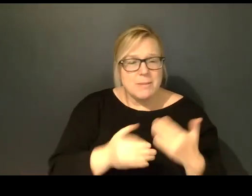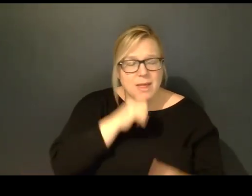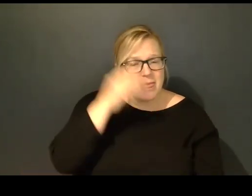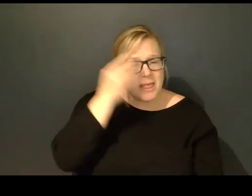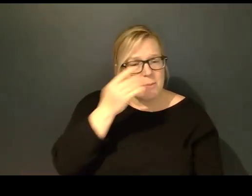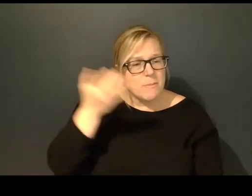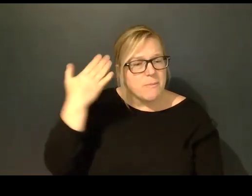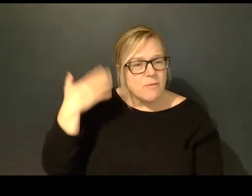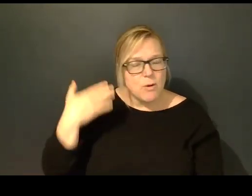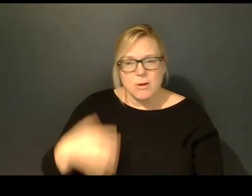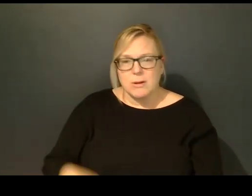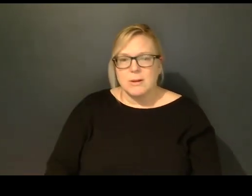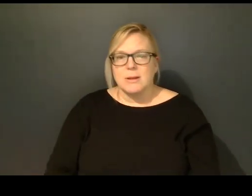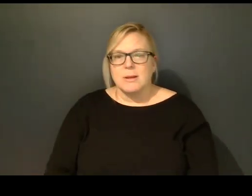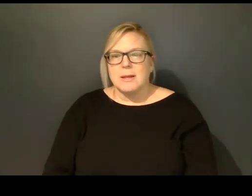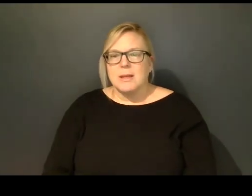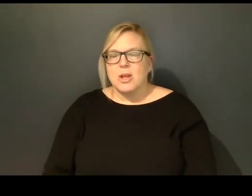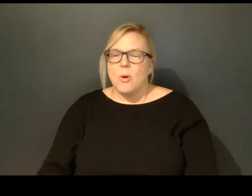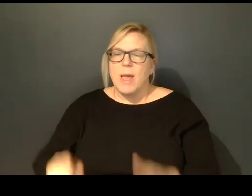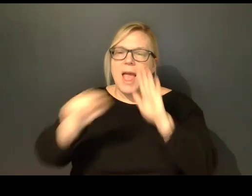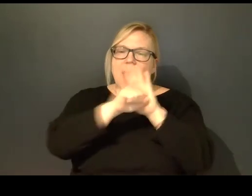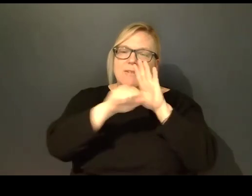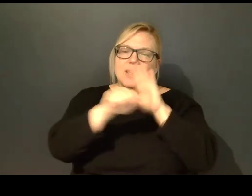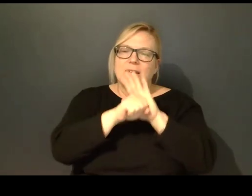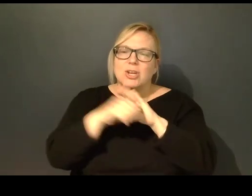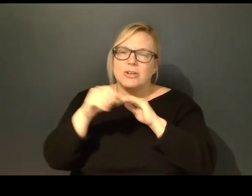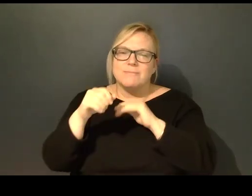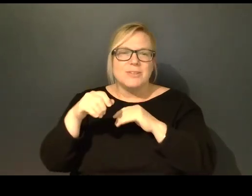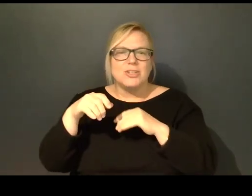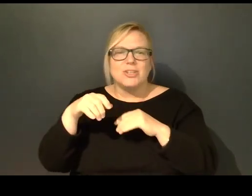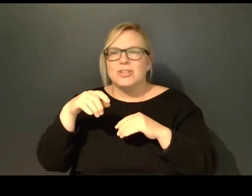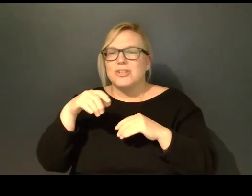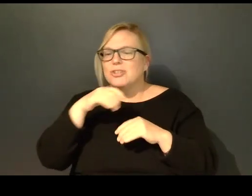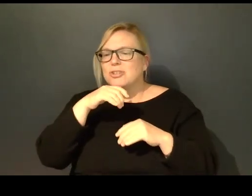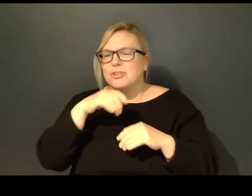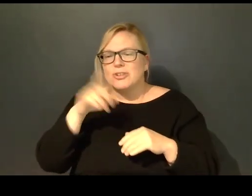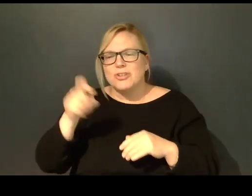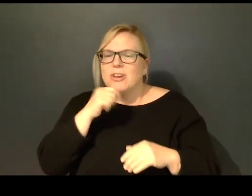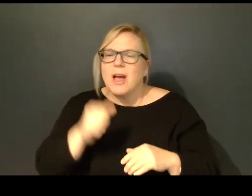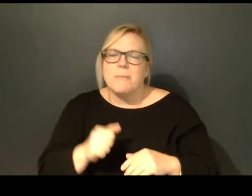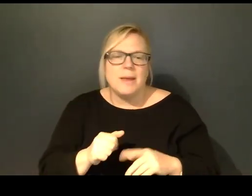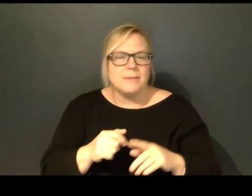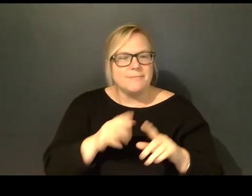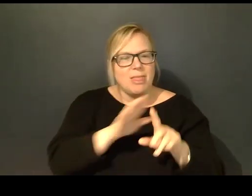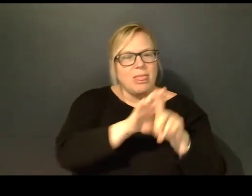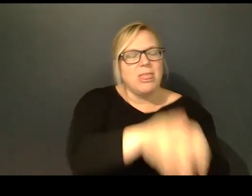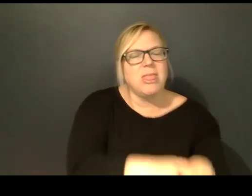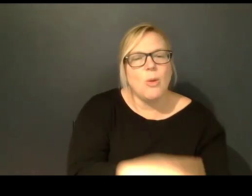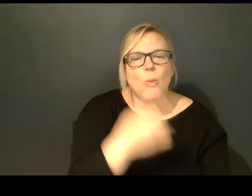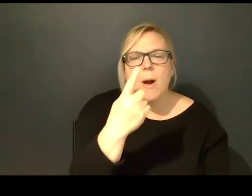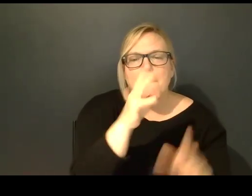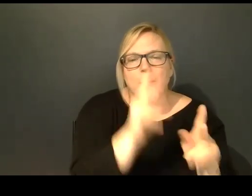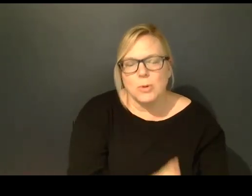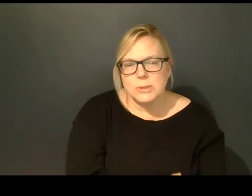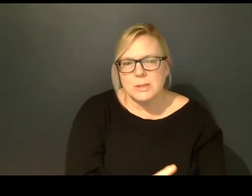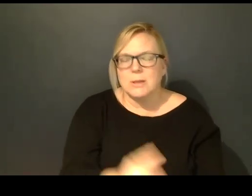it shouldn't be all on Milena, it shouldn't be all on Franco, it shouldn't be all on one person to advocate for themselves. It is on all of us to advocate